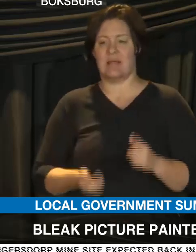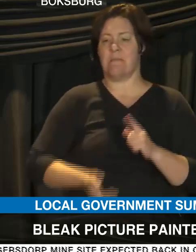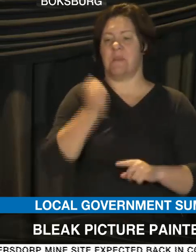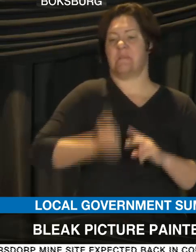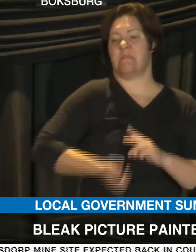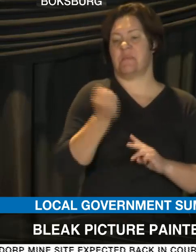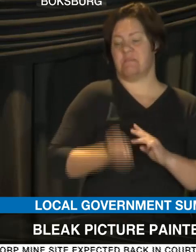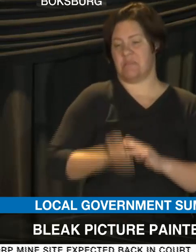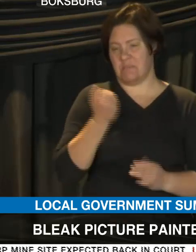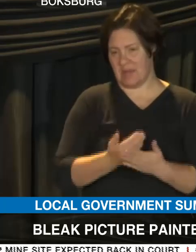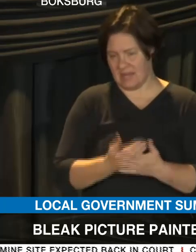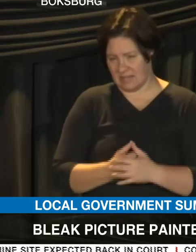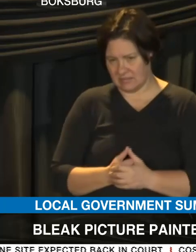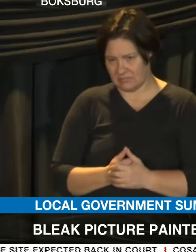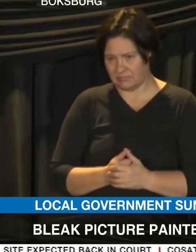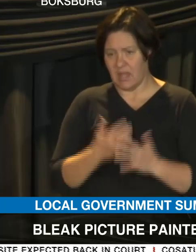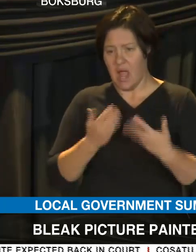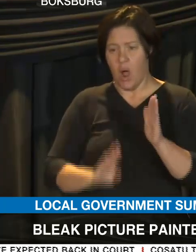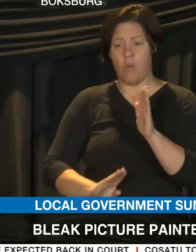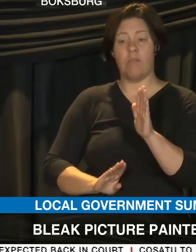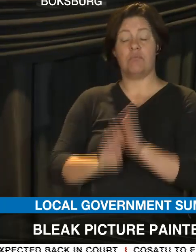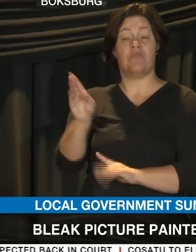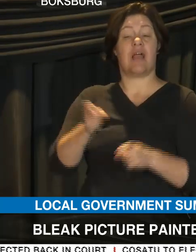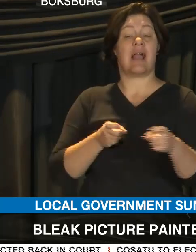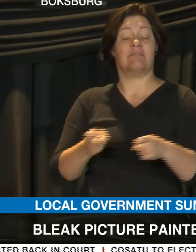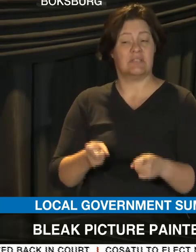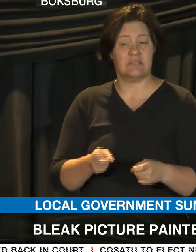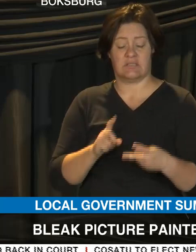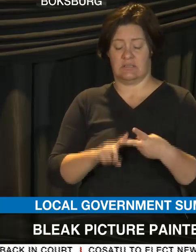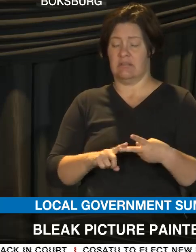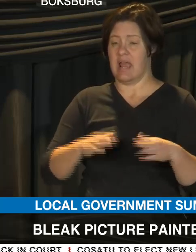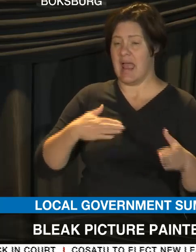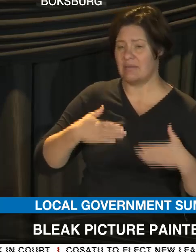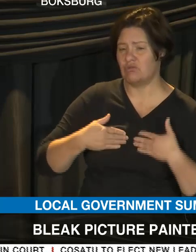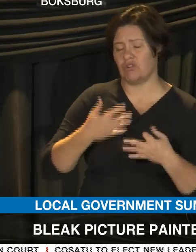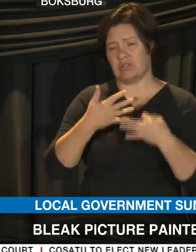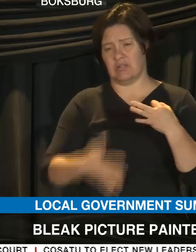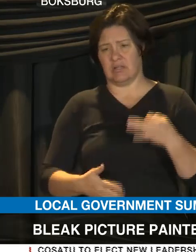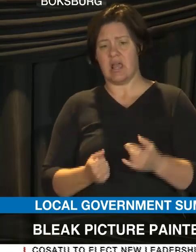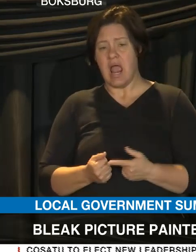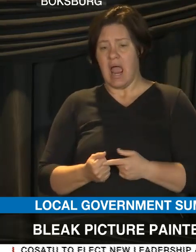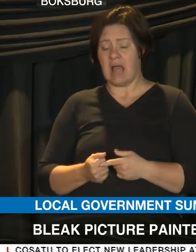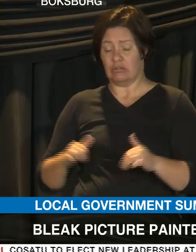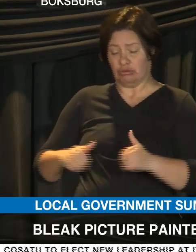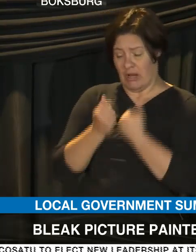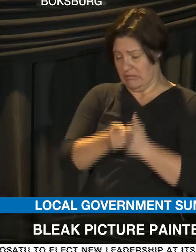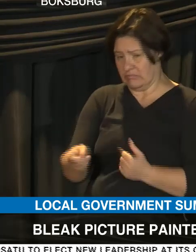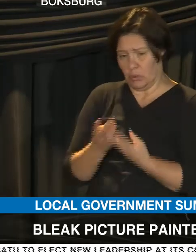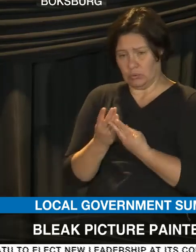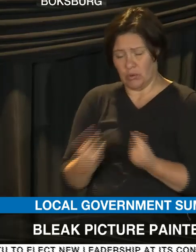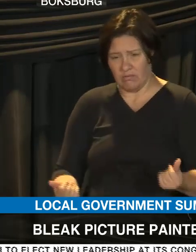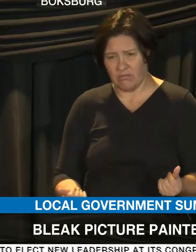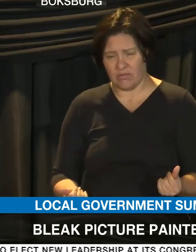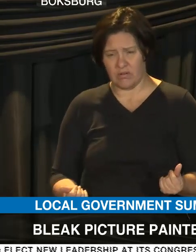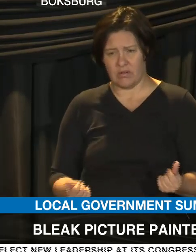As we meet to discuss ways to improve governance and administration and solve our service delivery challenges,